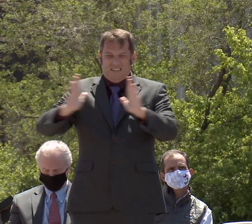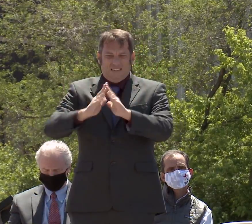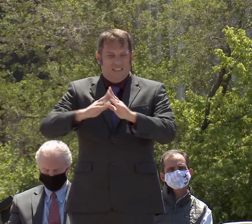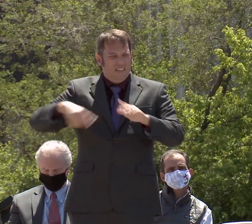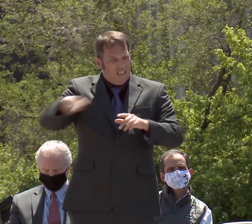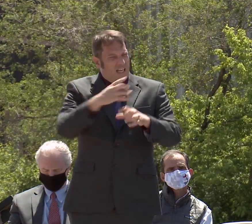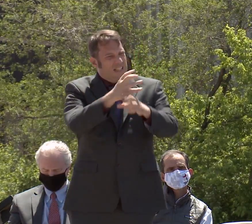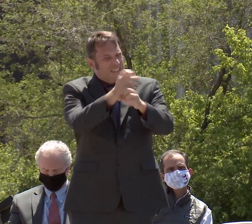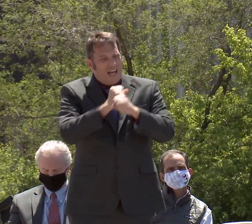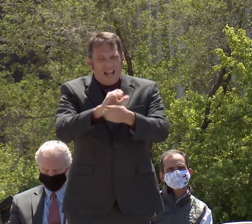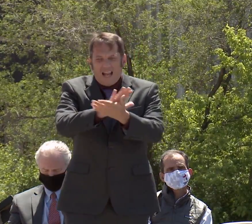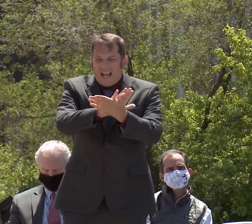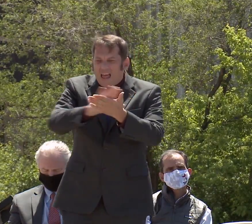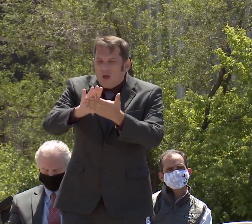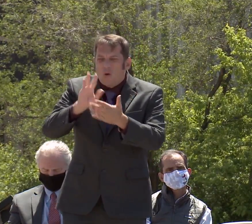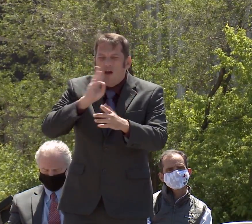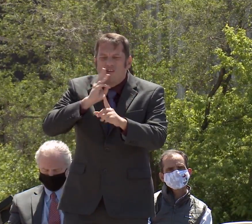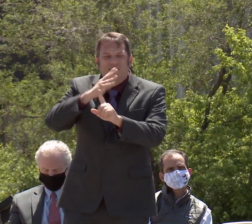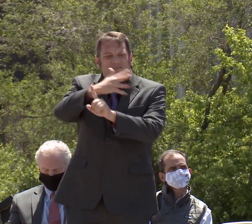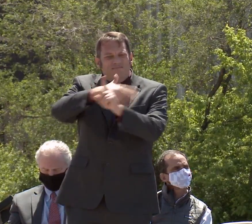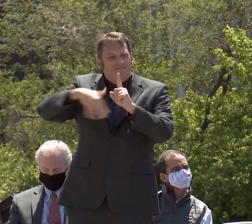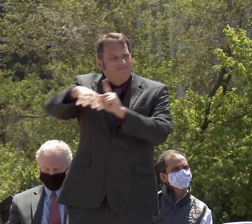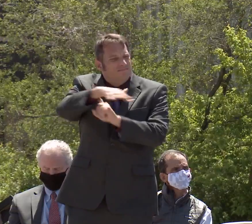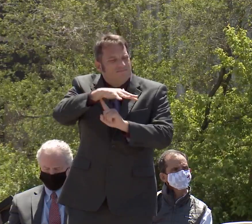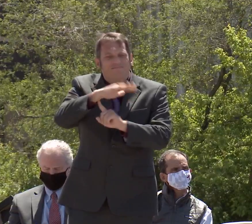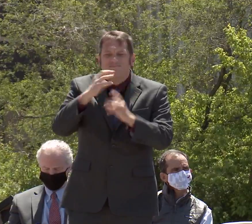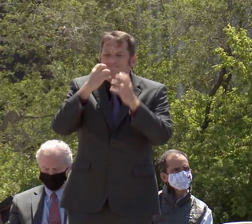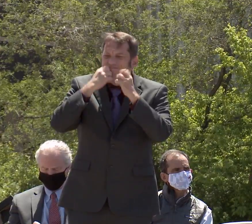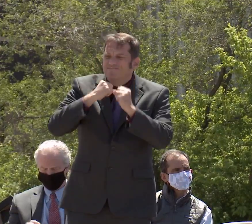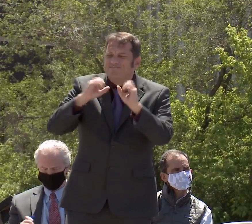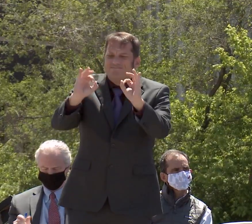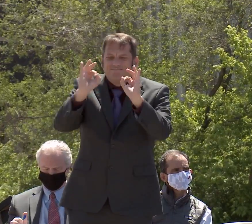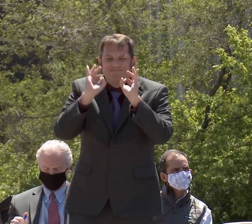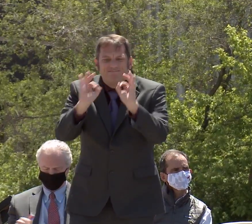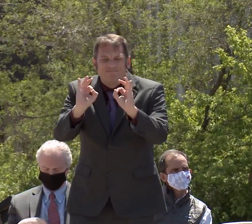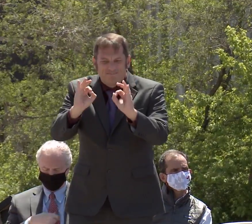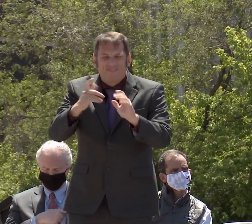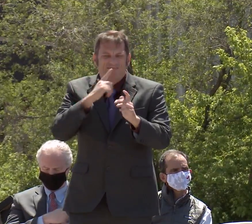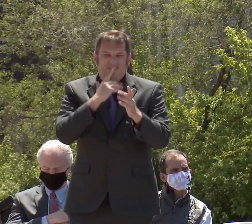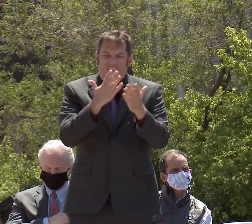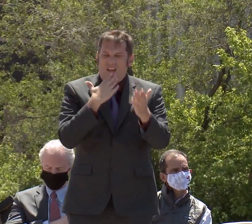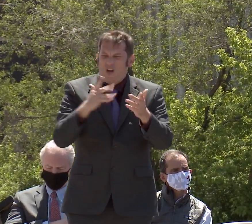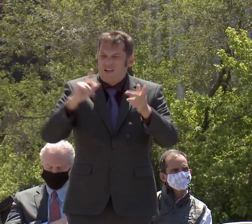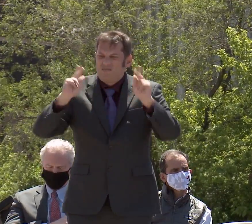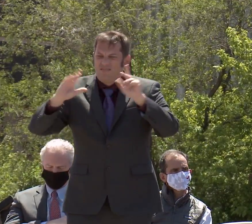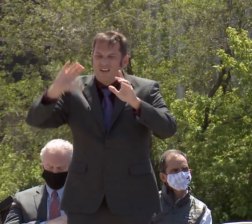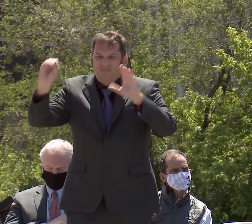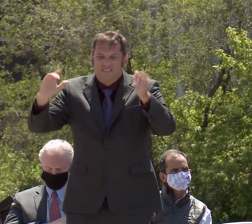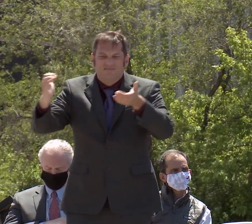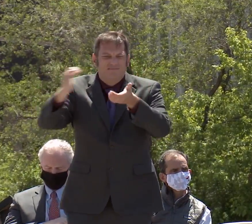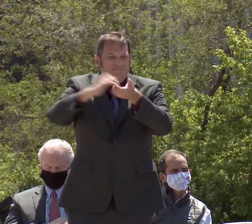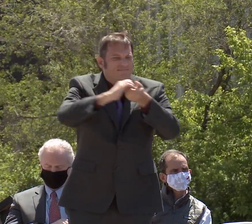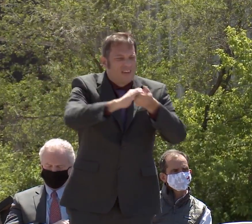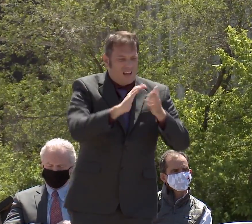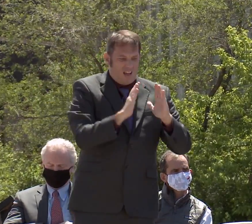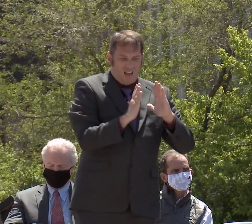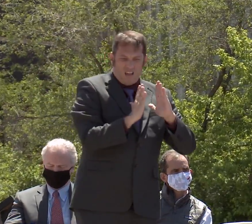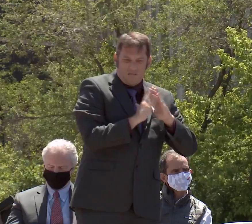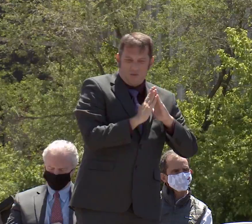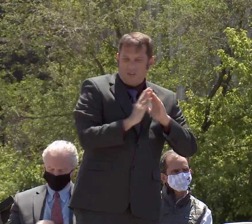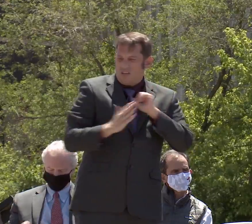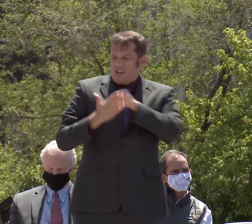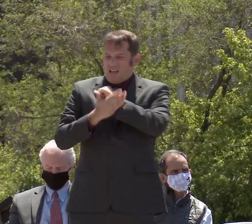Exec Olszewski, thank you. This partnership between Baltimore City and Baltimore County was envisioned 110 years ago with Back